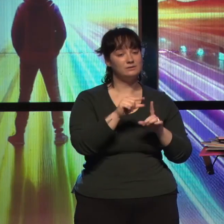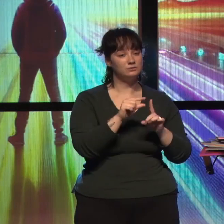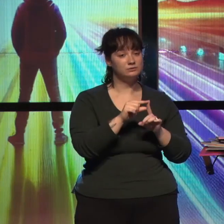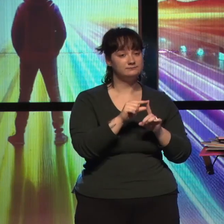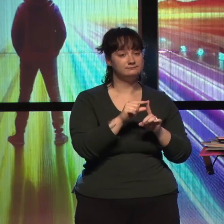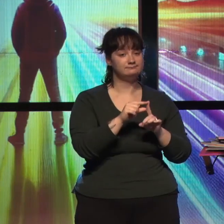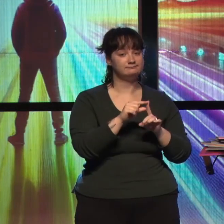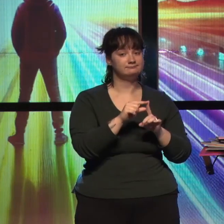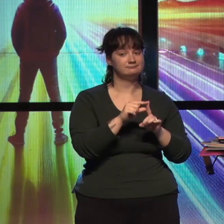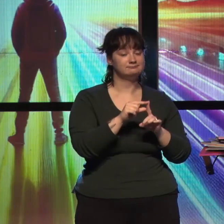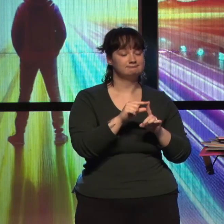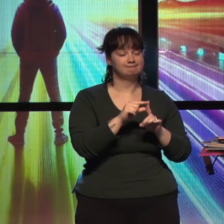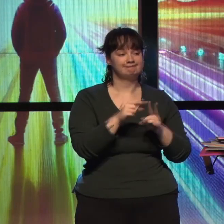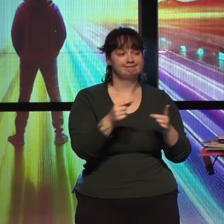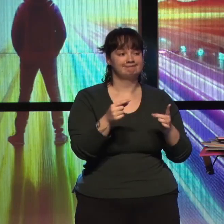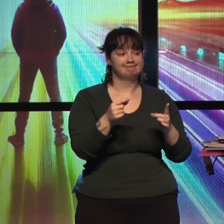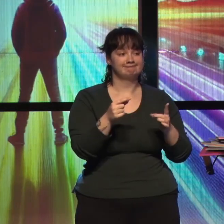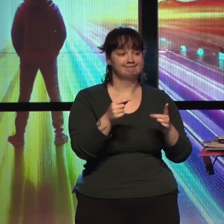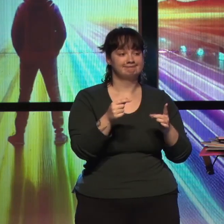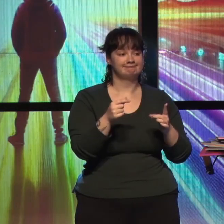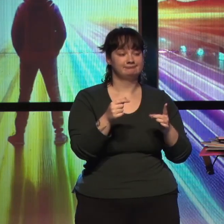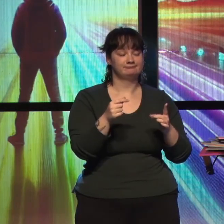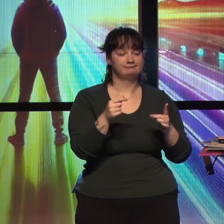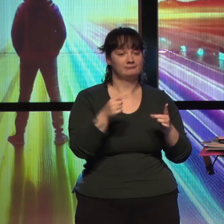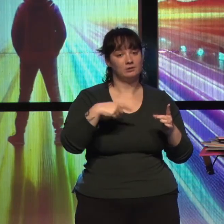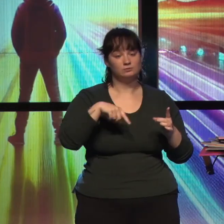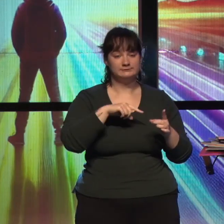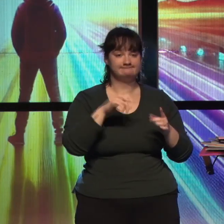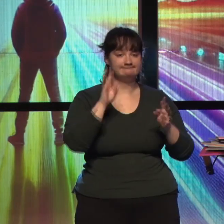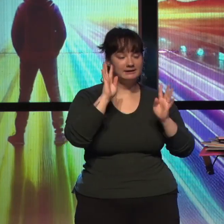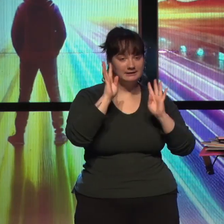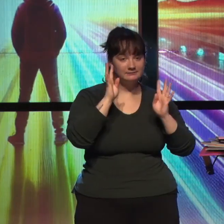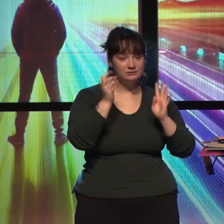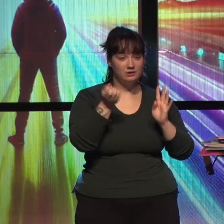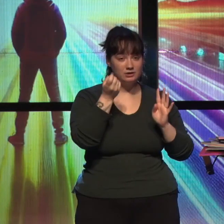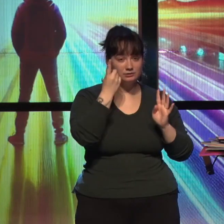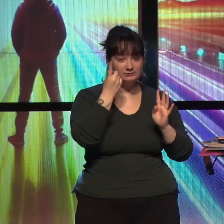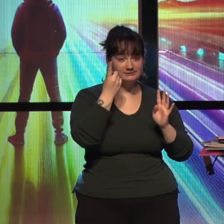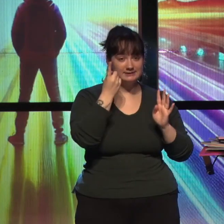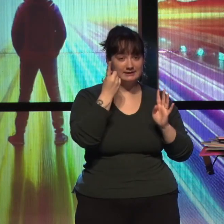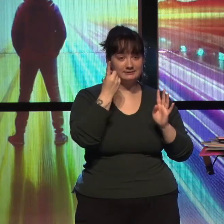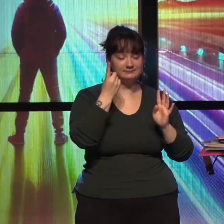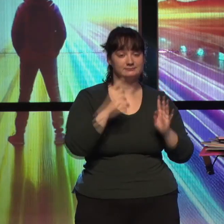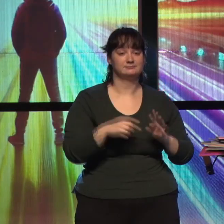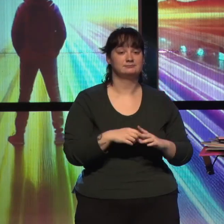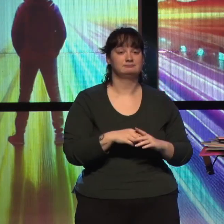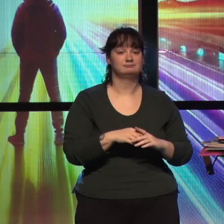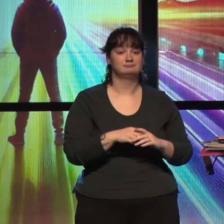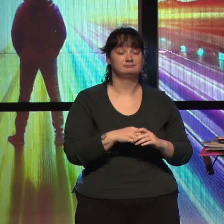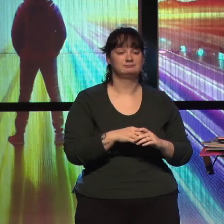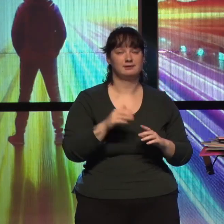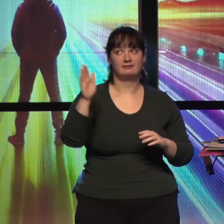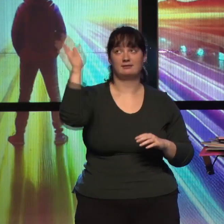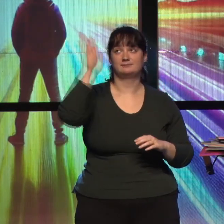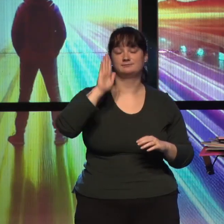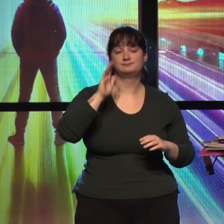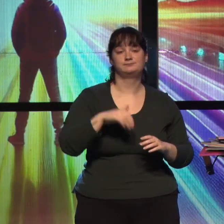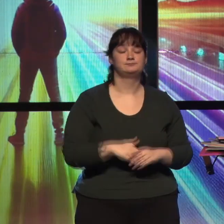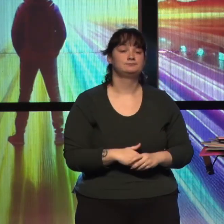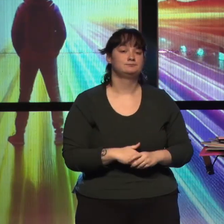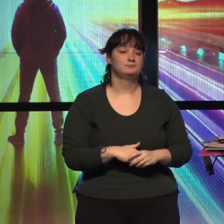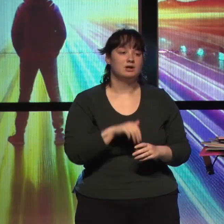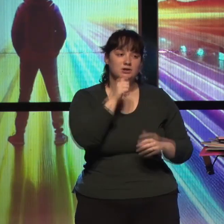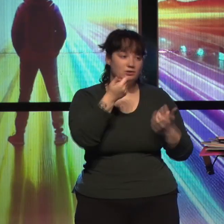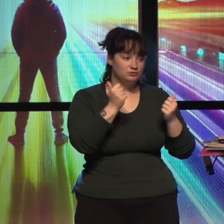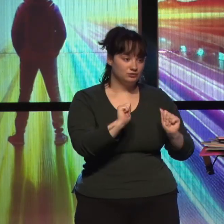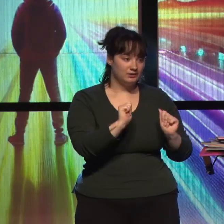man-made, human-made concept to help us understand the mystery of the divine. So don't freak out. Nobody can explain it. They think they can, but they can't.